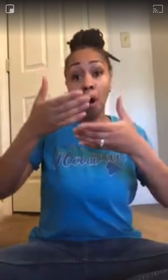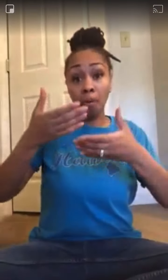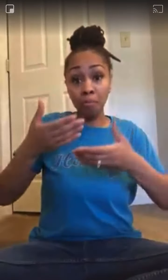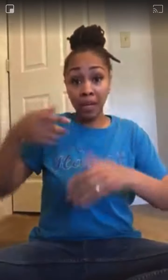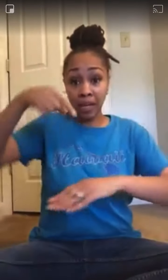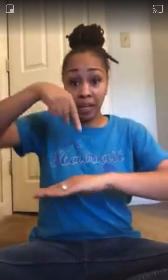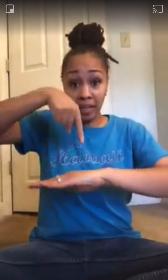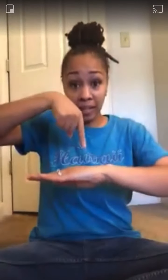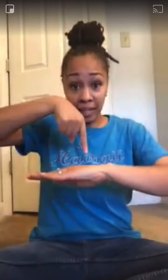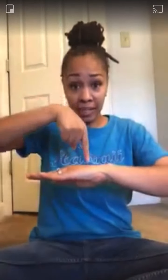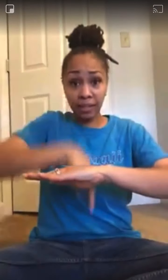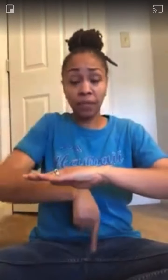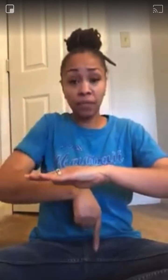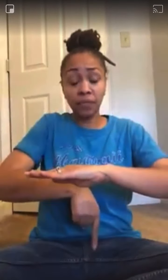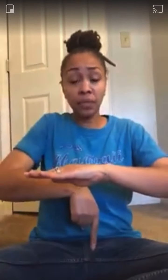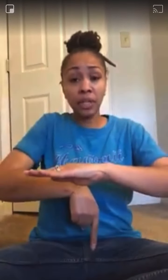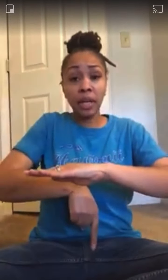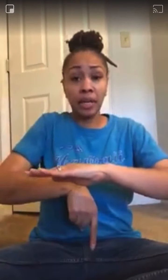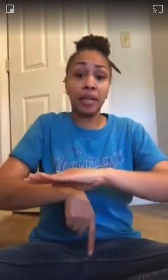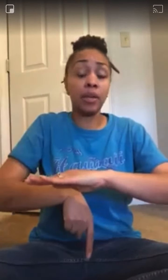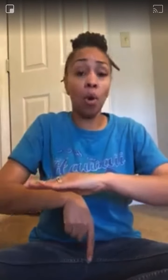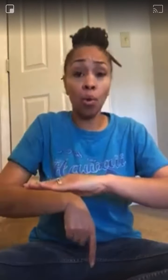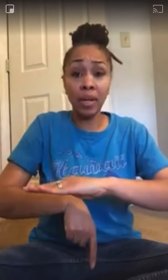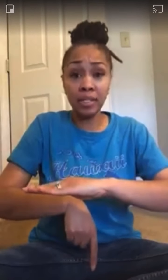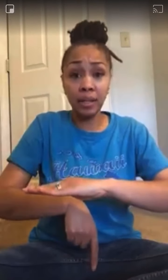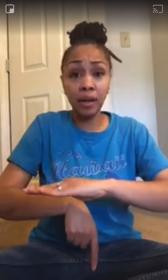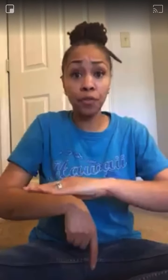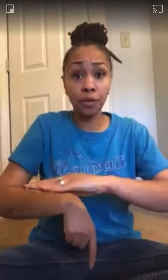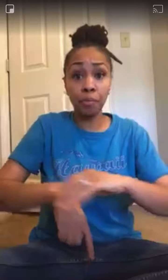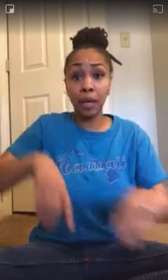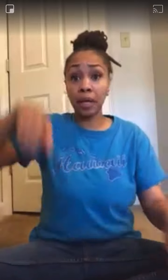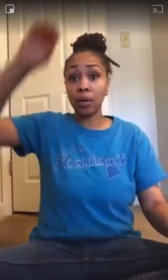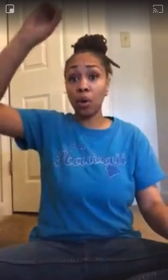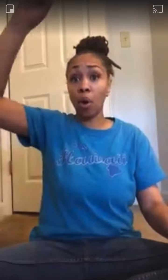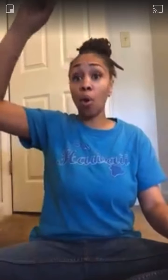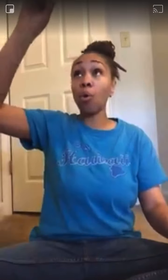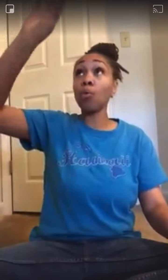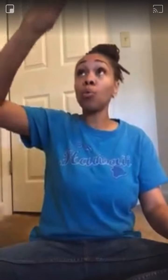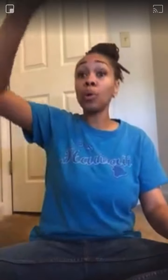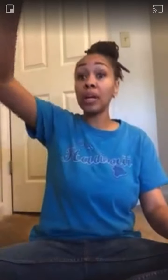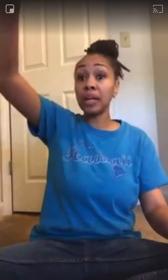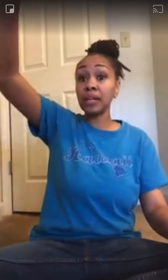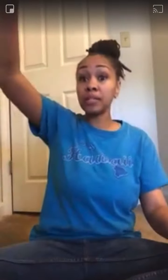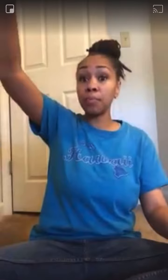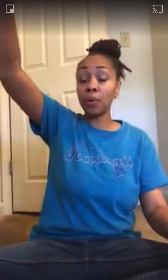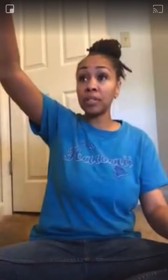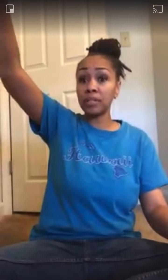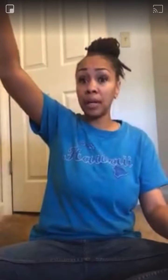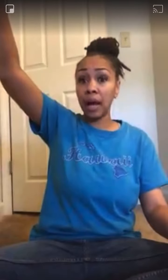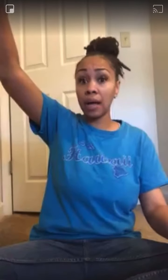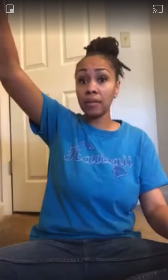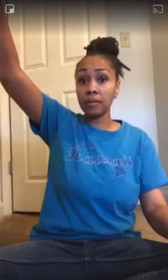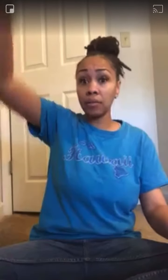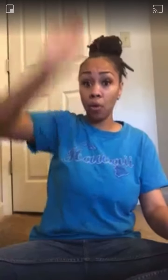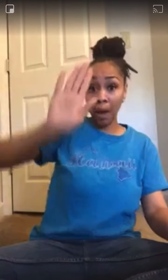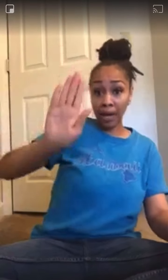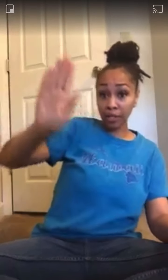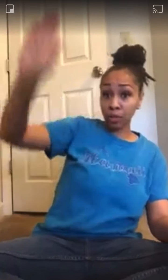brought me, and then in, and then oh, his love for me. Oh, his, pointing to God, or my hand is going